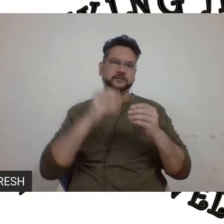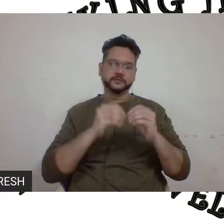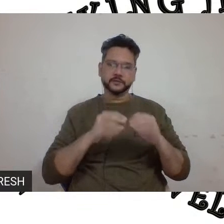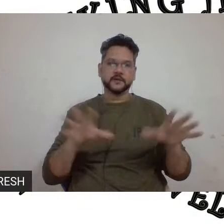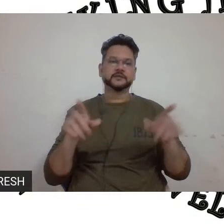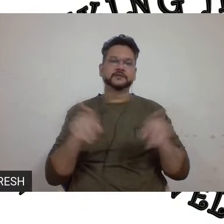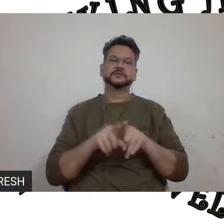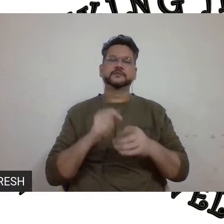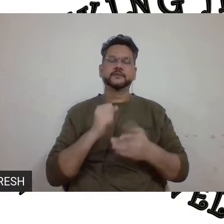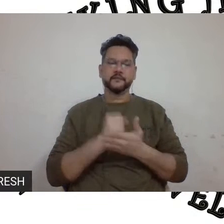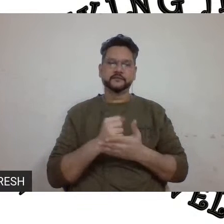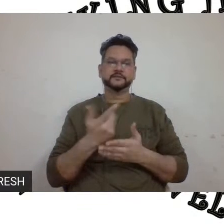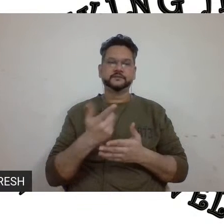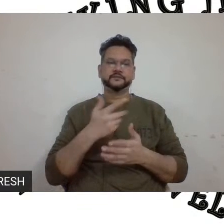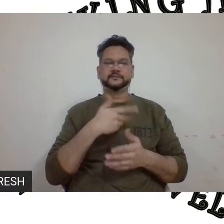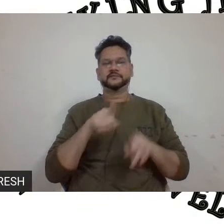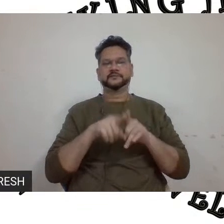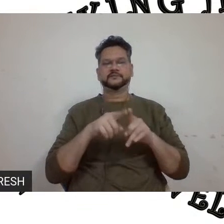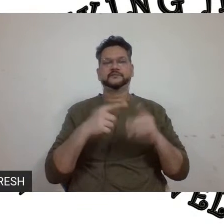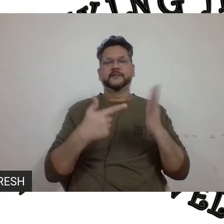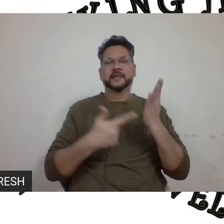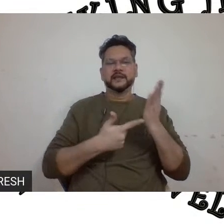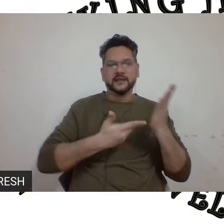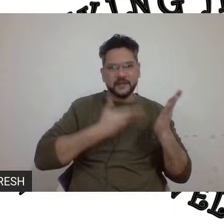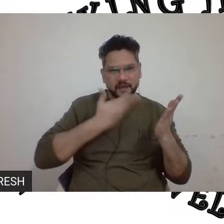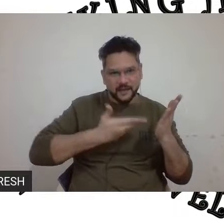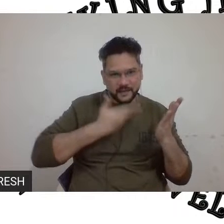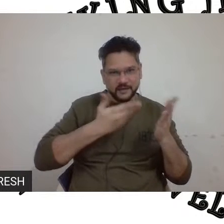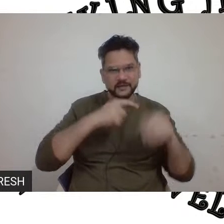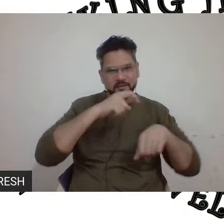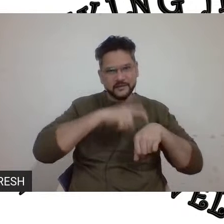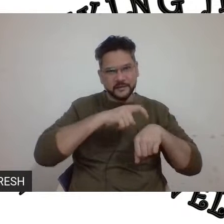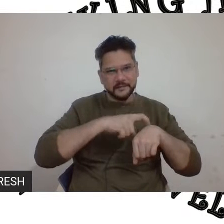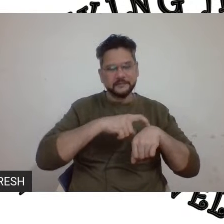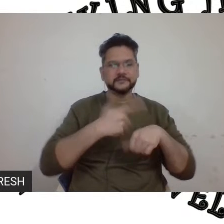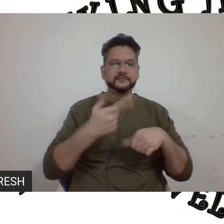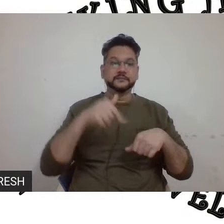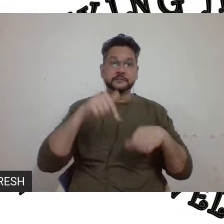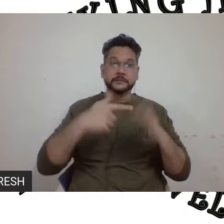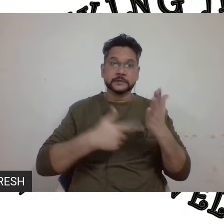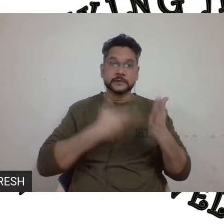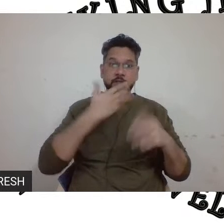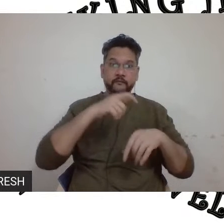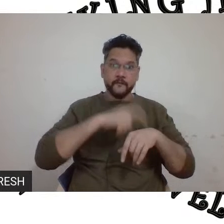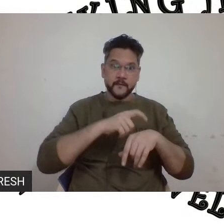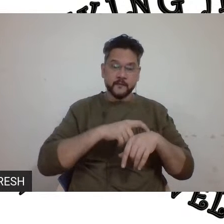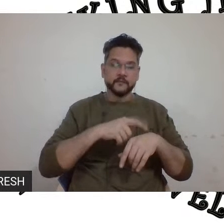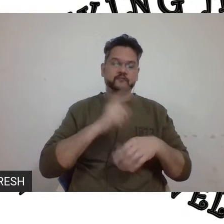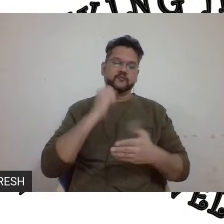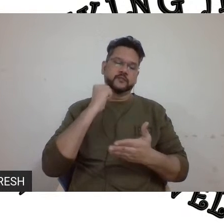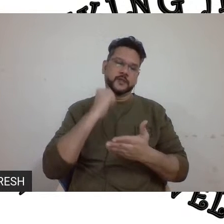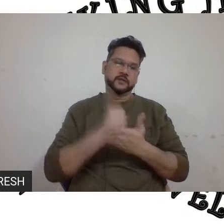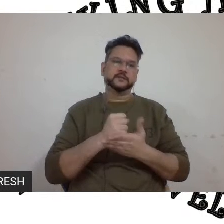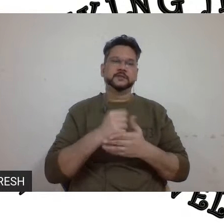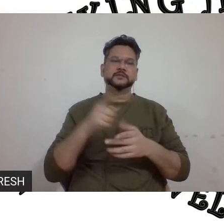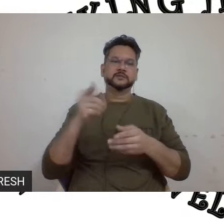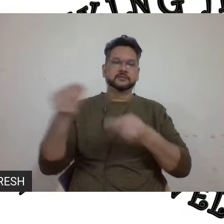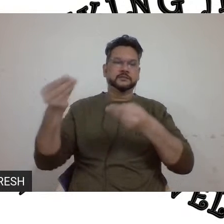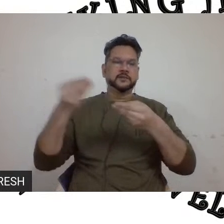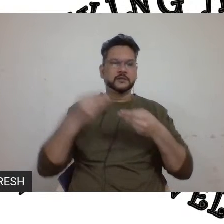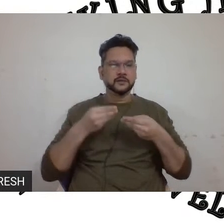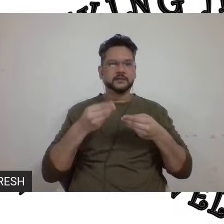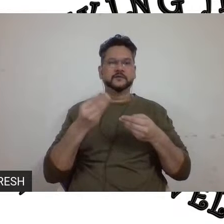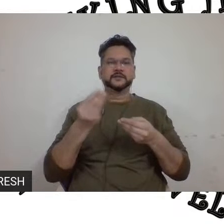as well, it's sort of there are arrangements so that we can perform at the fullest. Because what happens